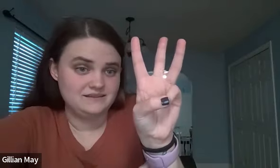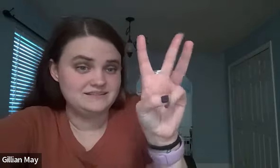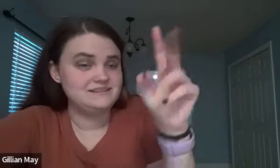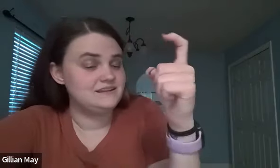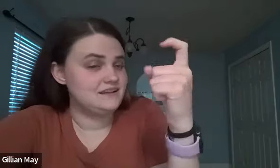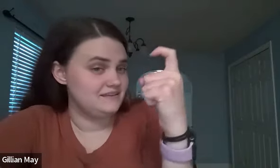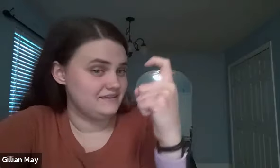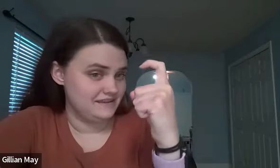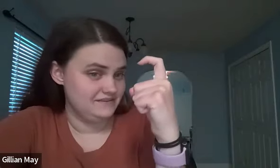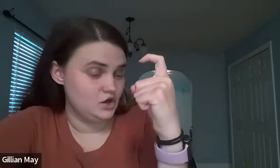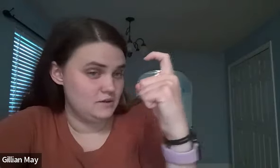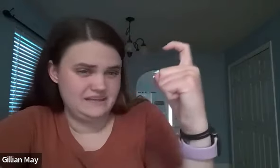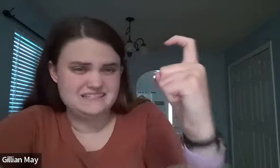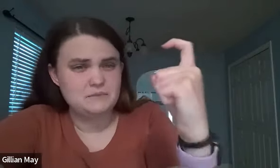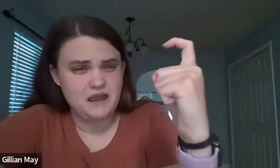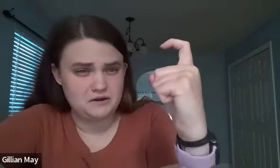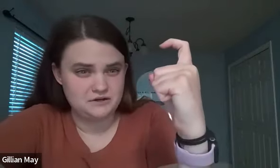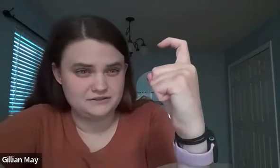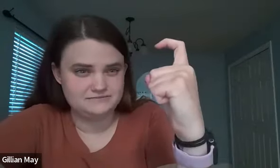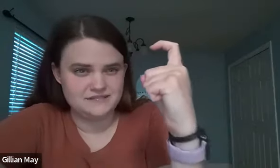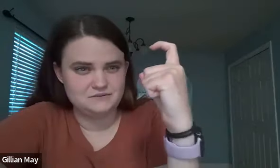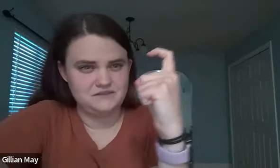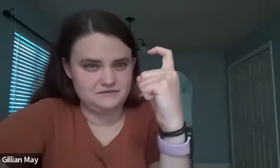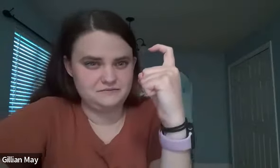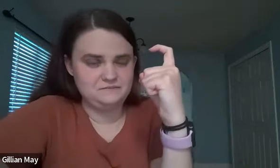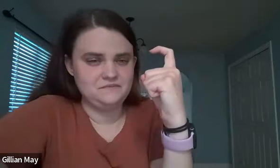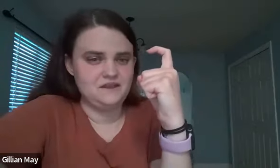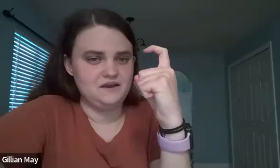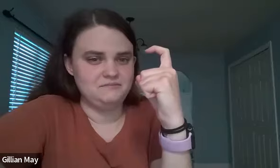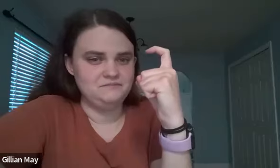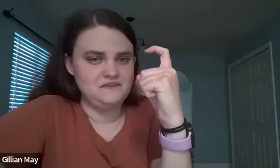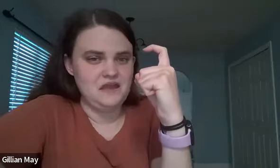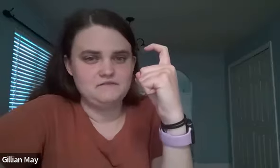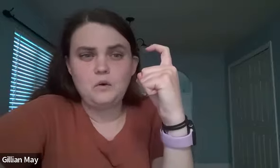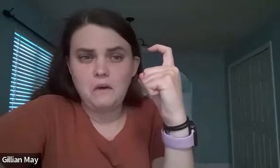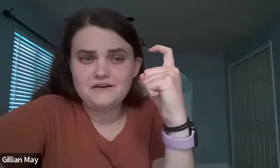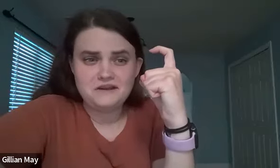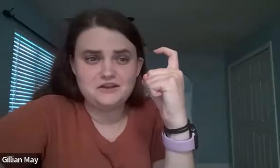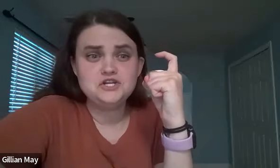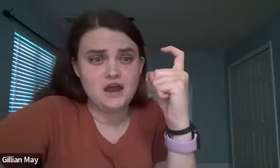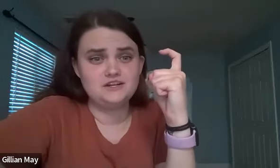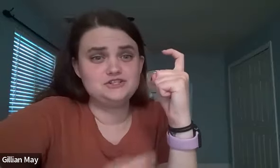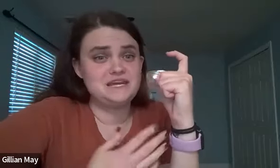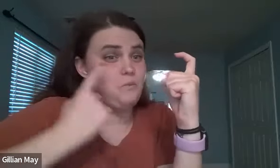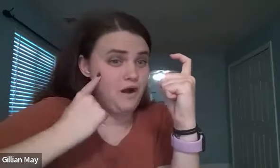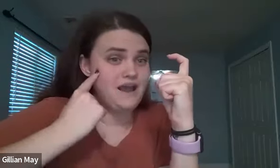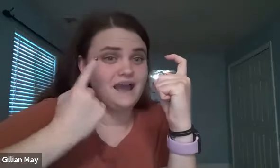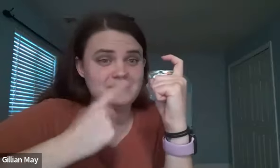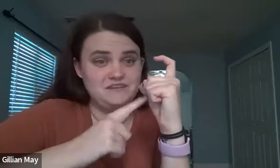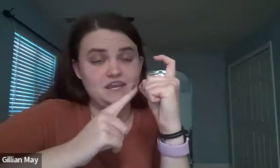X, like it's like a pirate hook. That's what I think of. For a while there, I could not understand why I kept thinking,